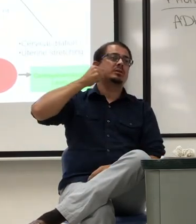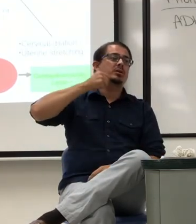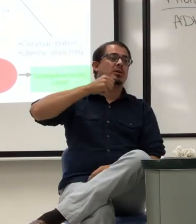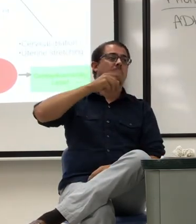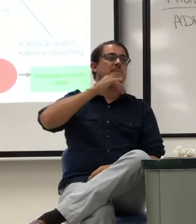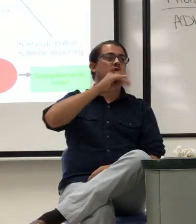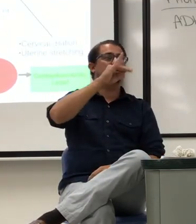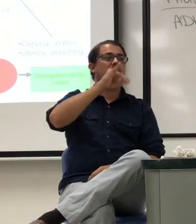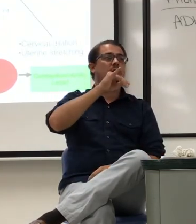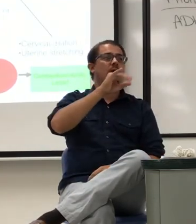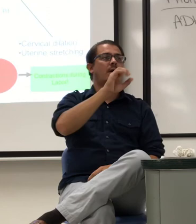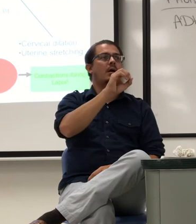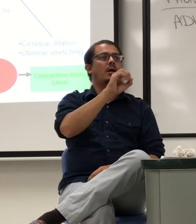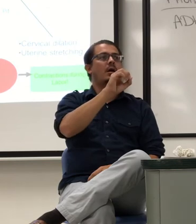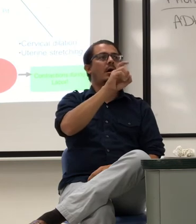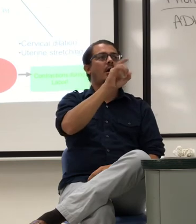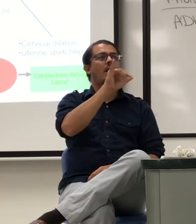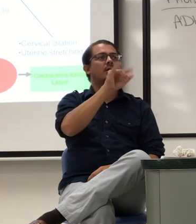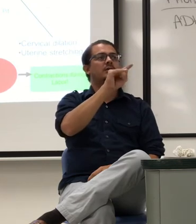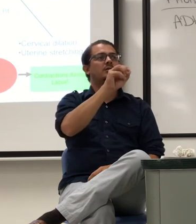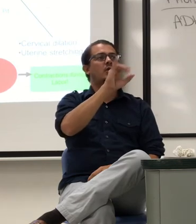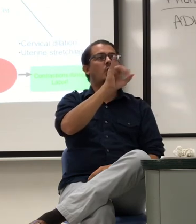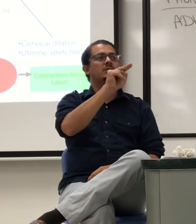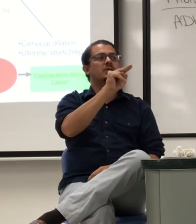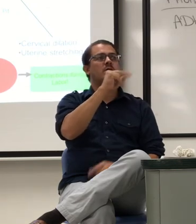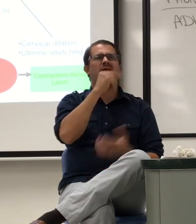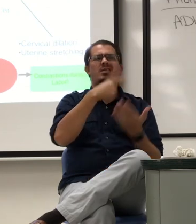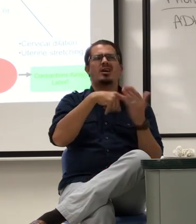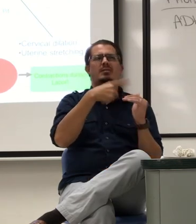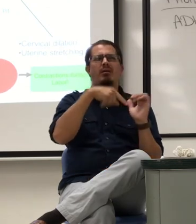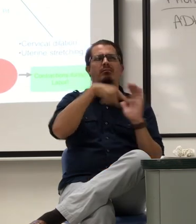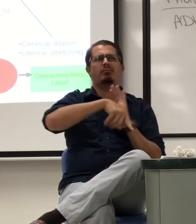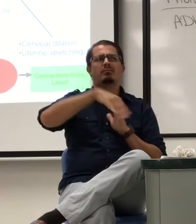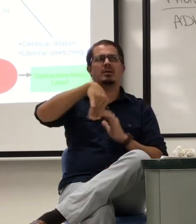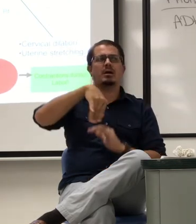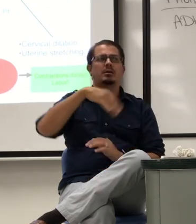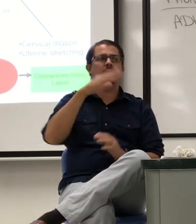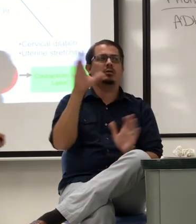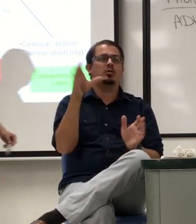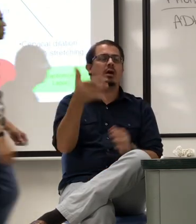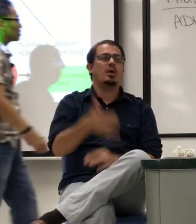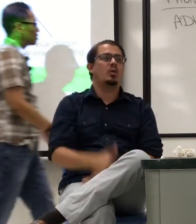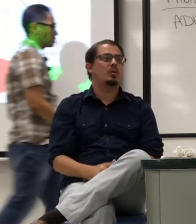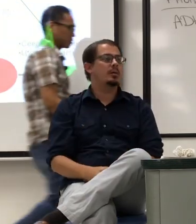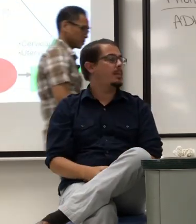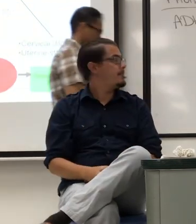oxytocin. Now, I didn't talk about the physiology of this yesterday, so let me do that now.